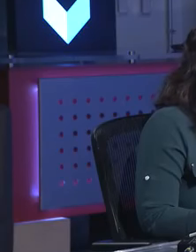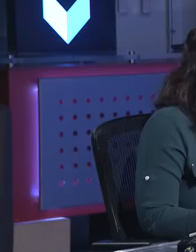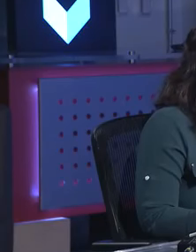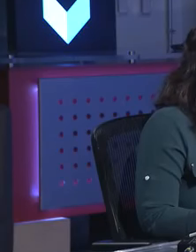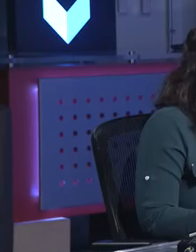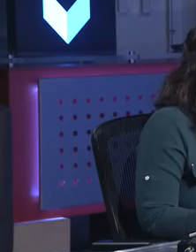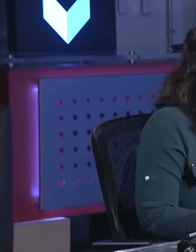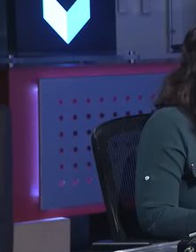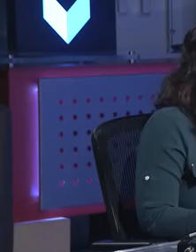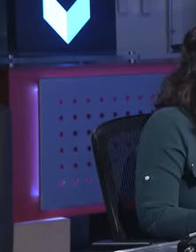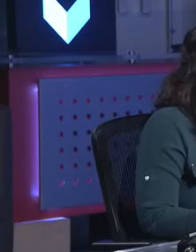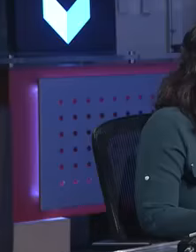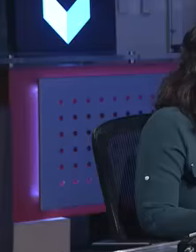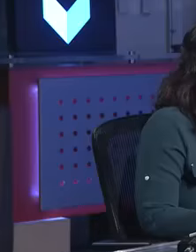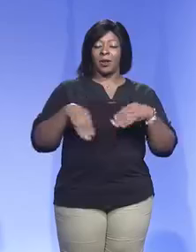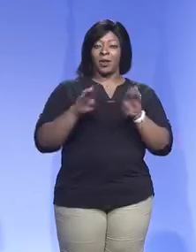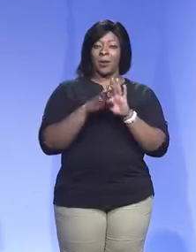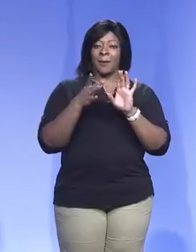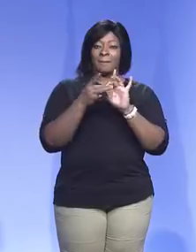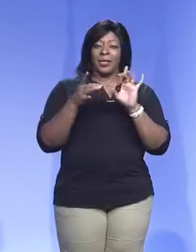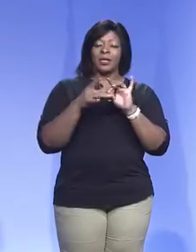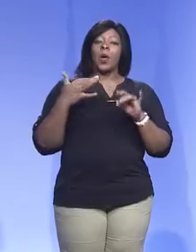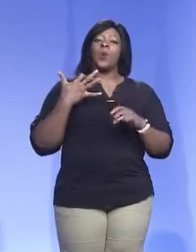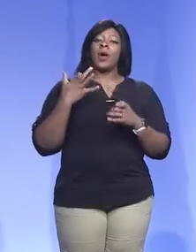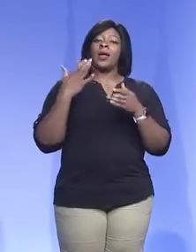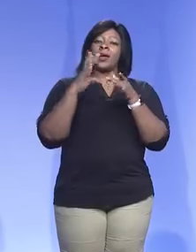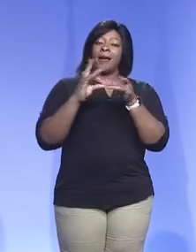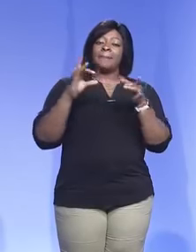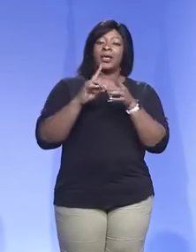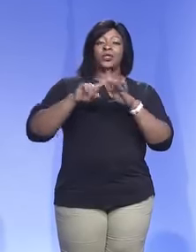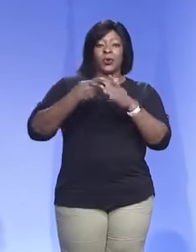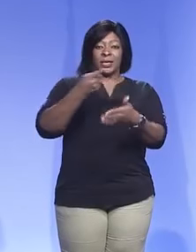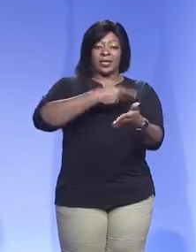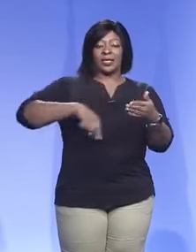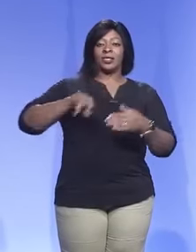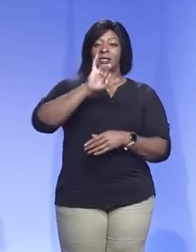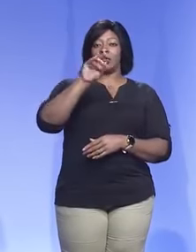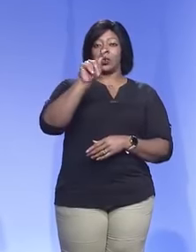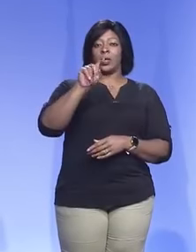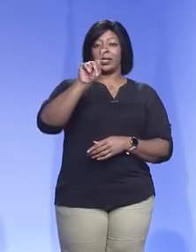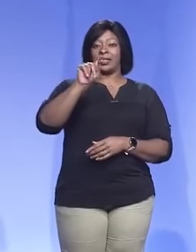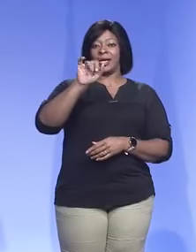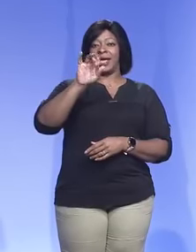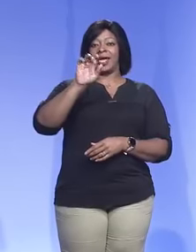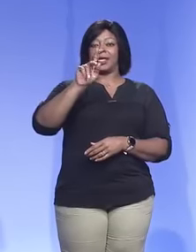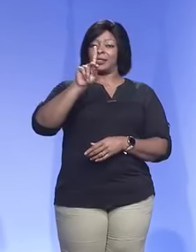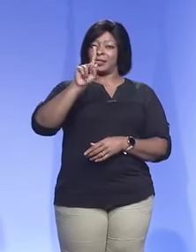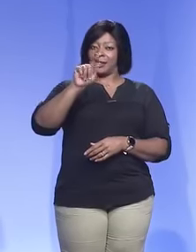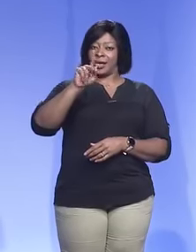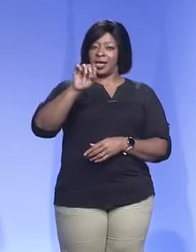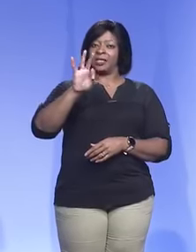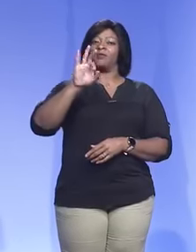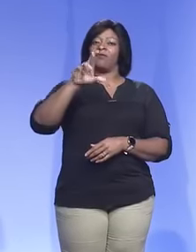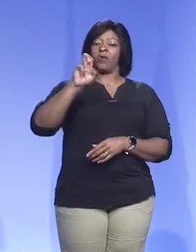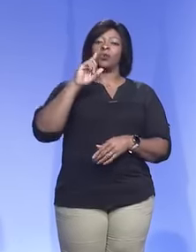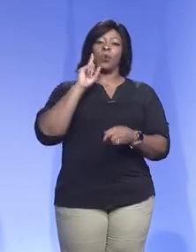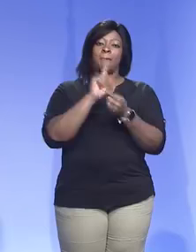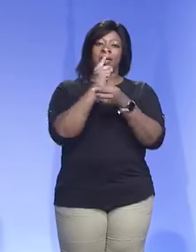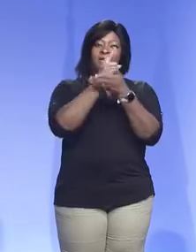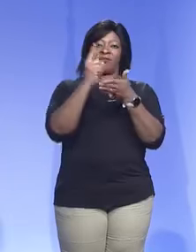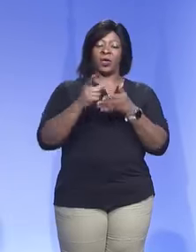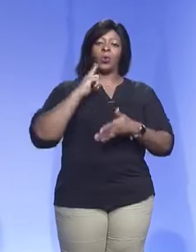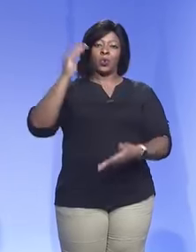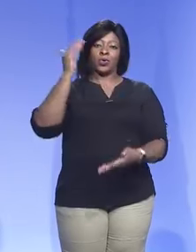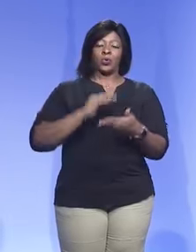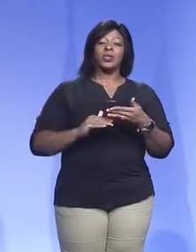messages? No, I just want to comment that beginning next week, the Joint Task Force will be meeting weekly. So we will reduce